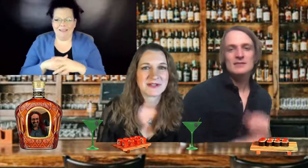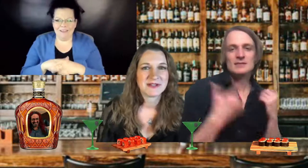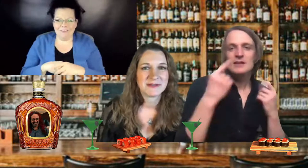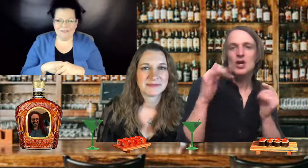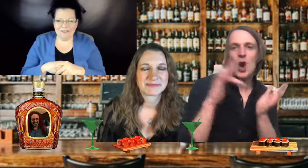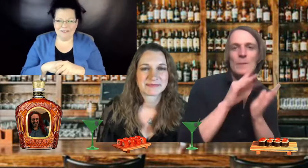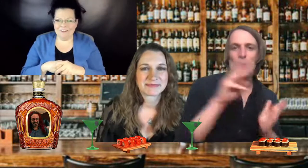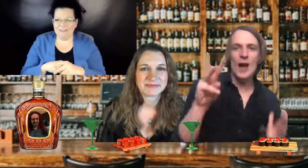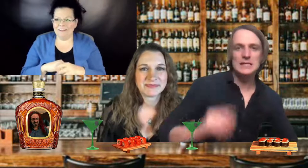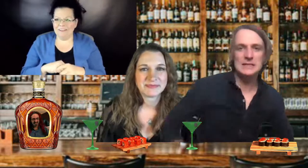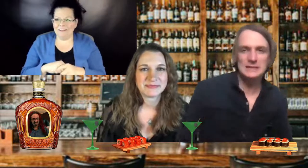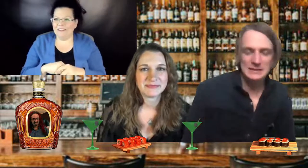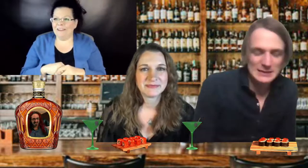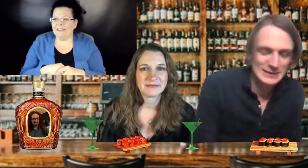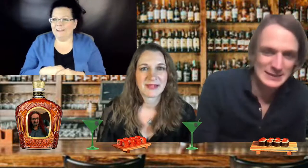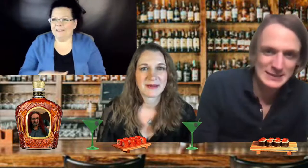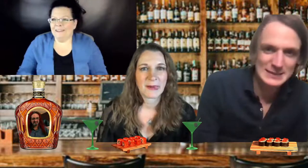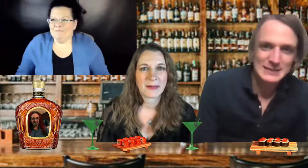So. Hello there.